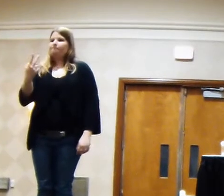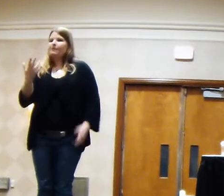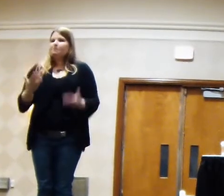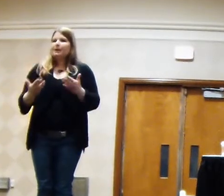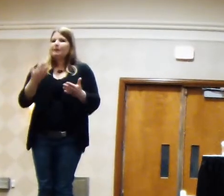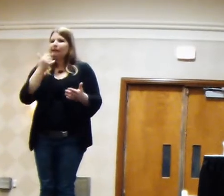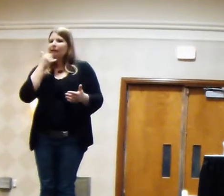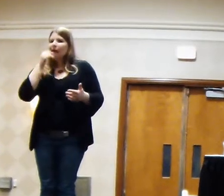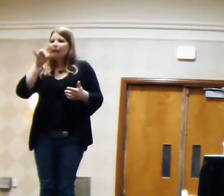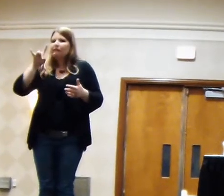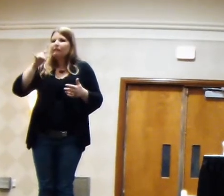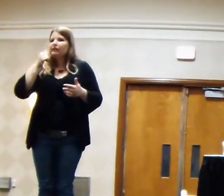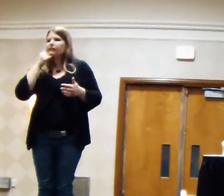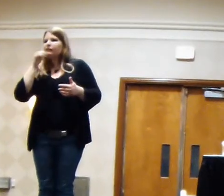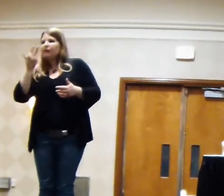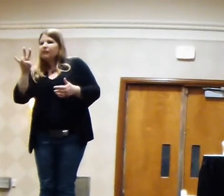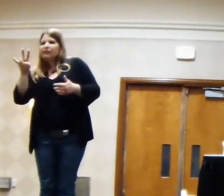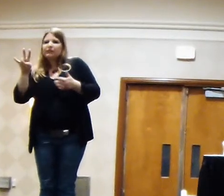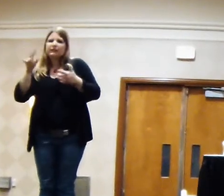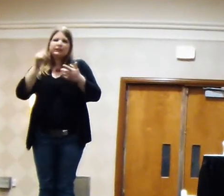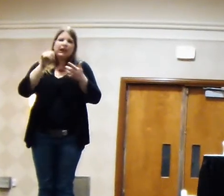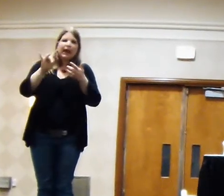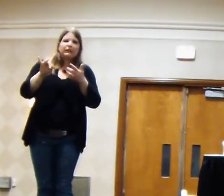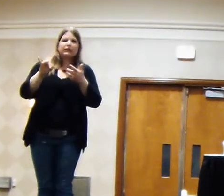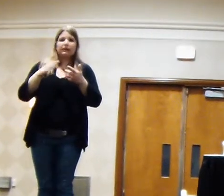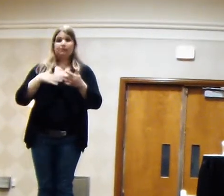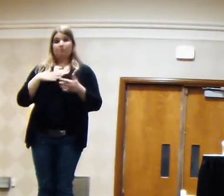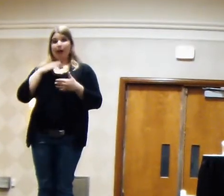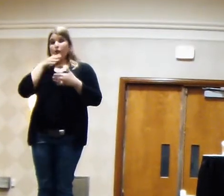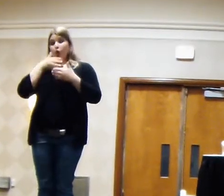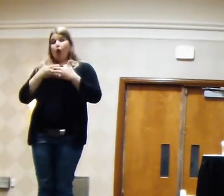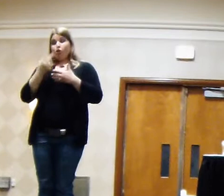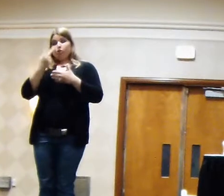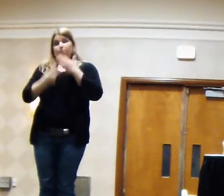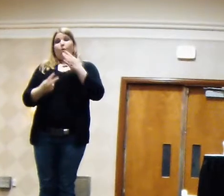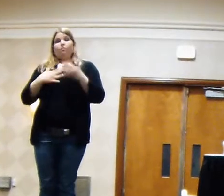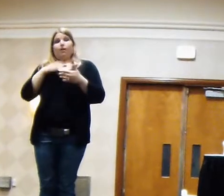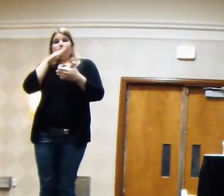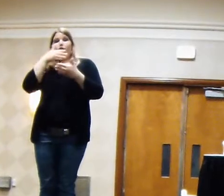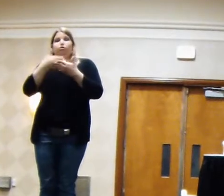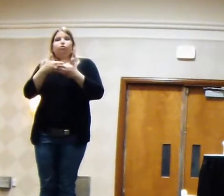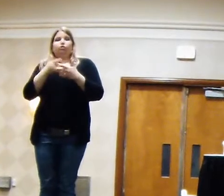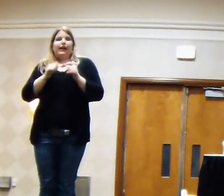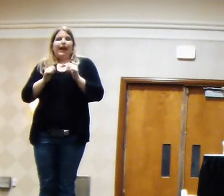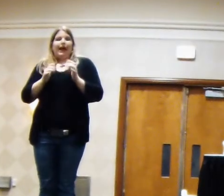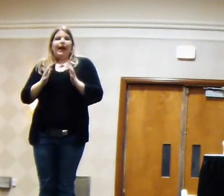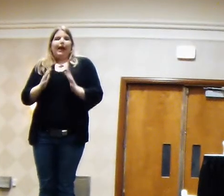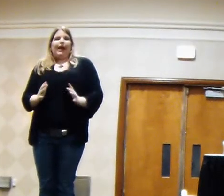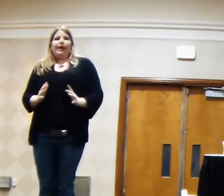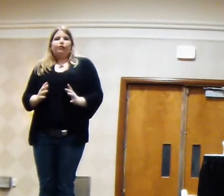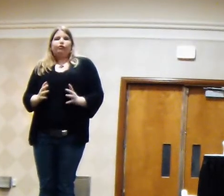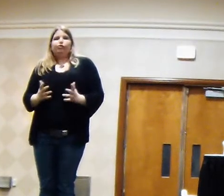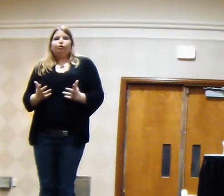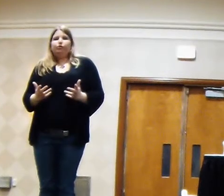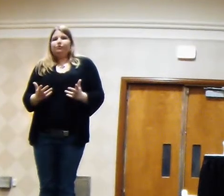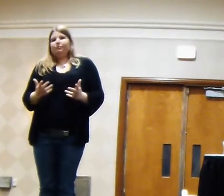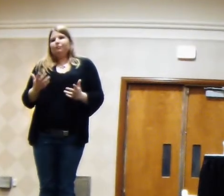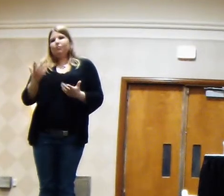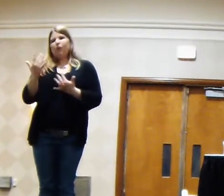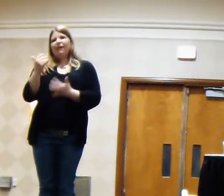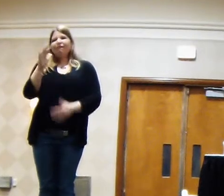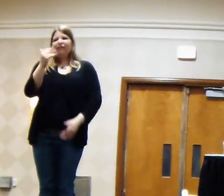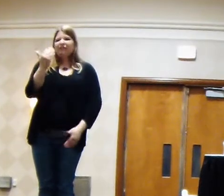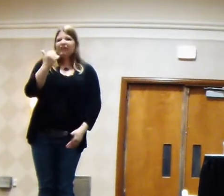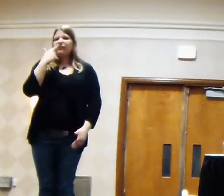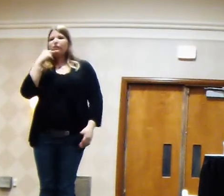17, 18. My daughters are actresses and I kind of waited till they were 15 or 16. I think that's the best